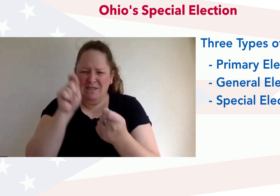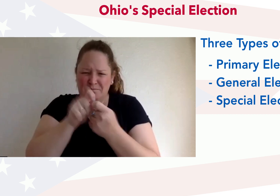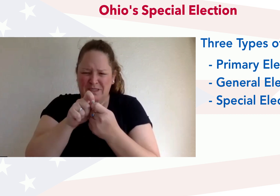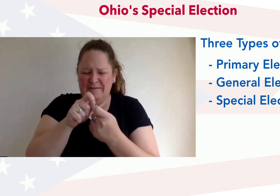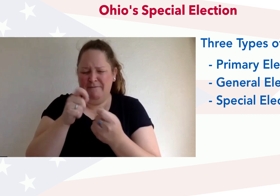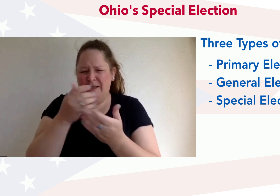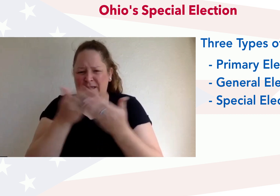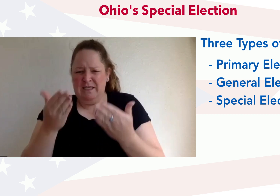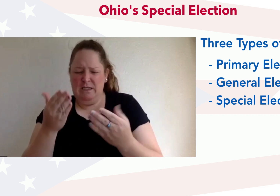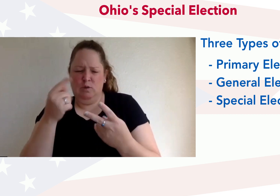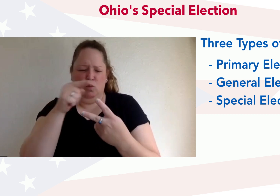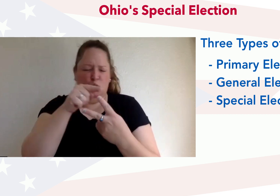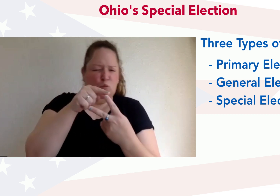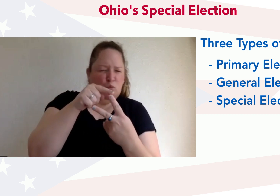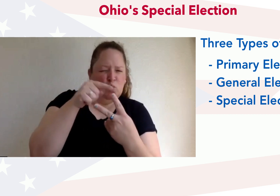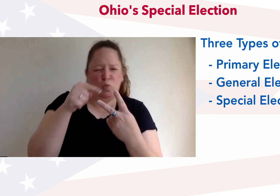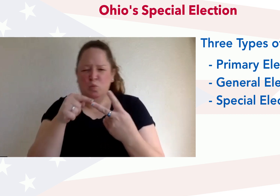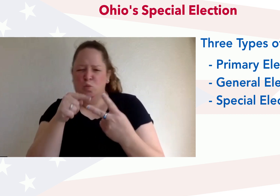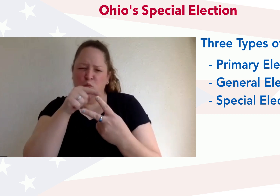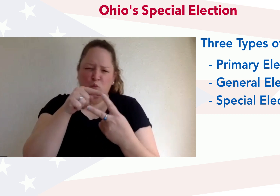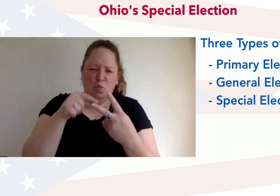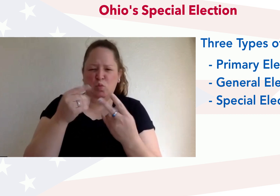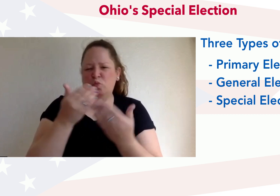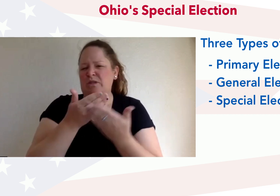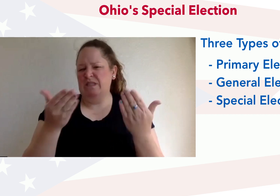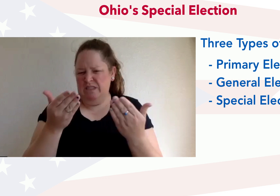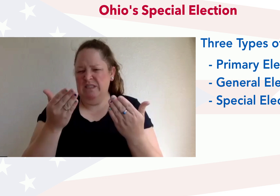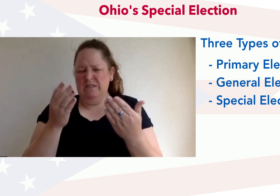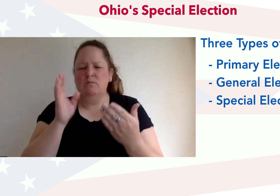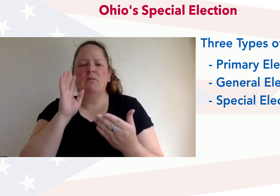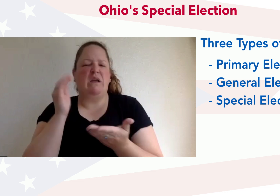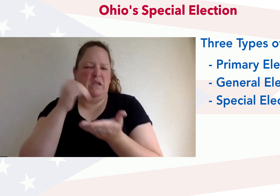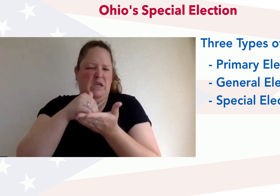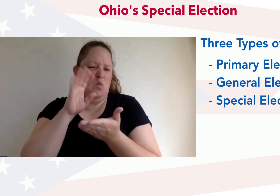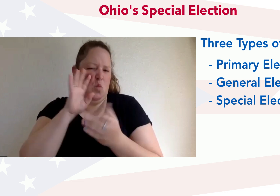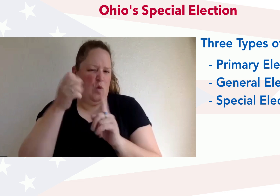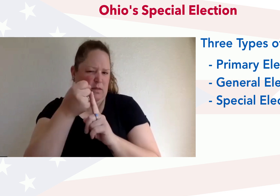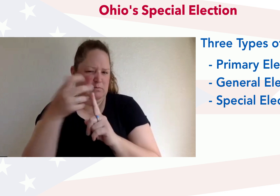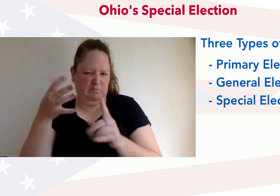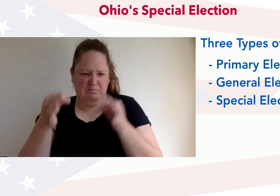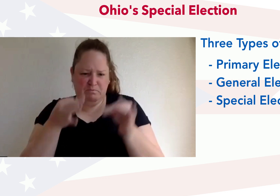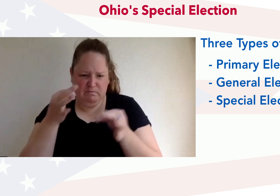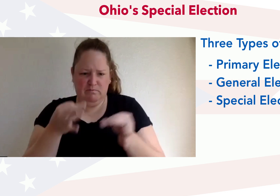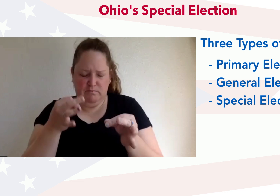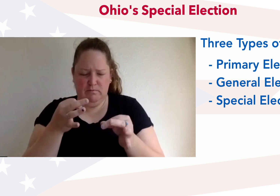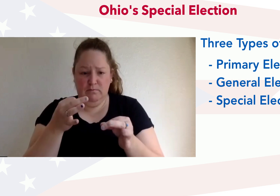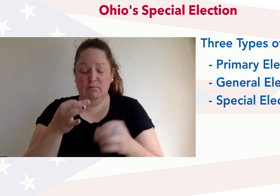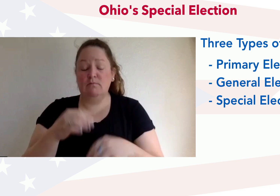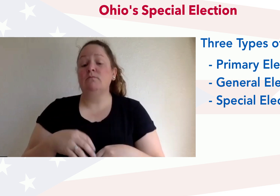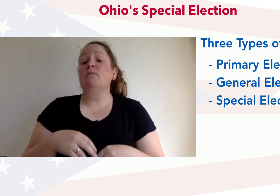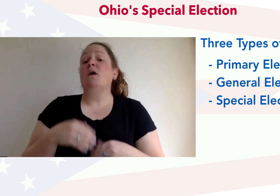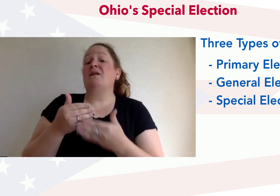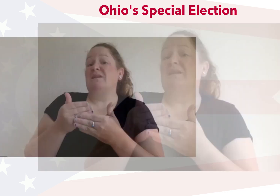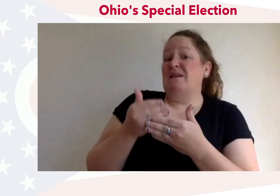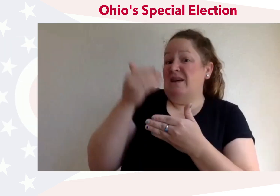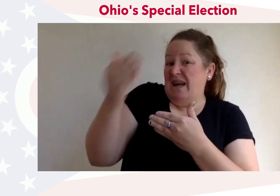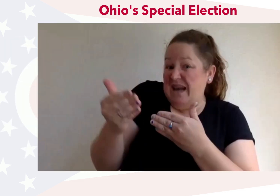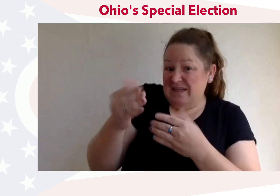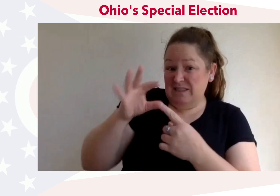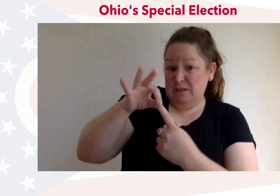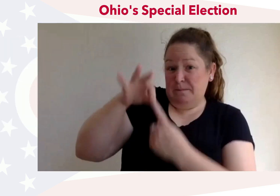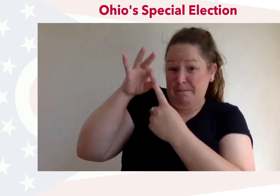elections are usually used to vote on 1 or 2 important items. So we will explain what those